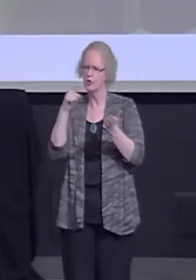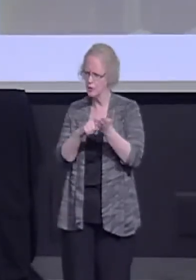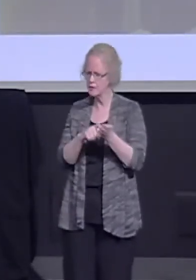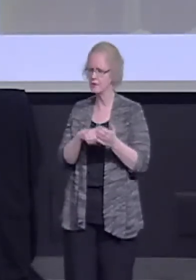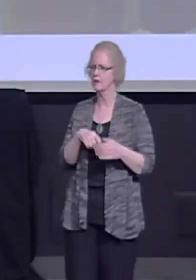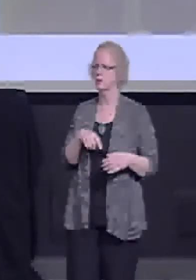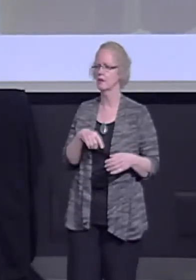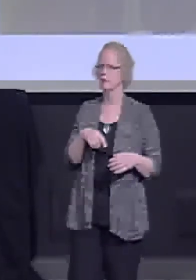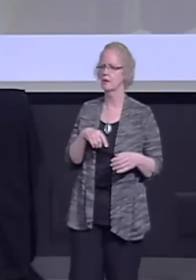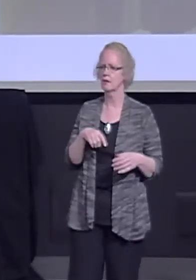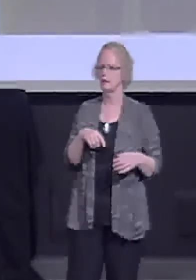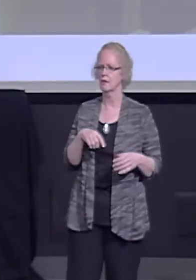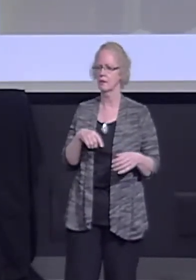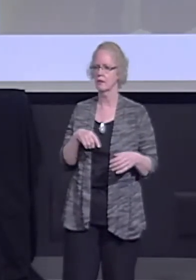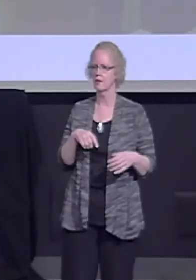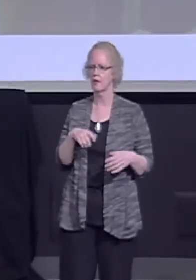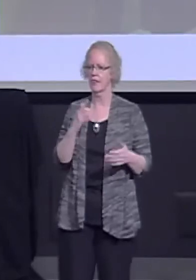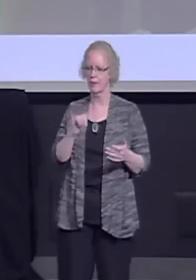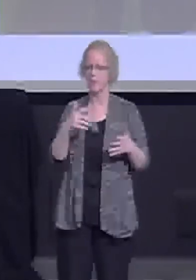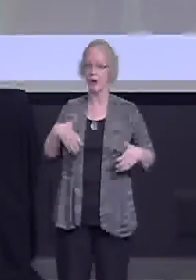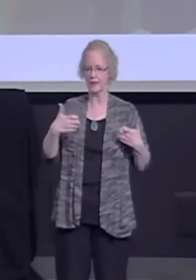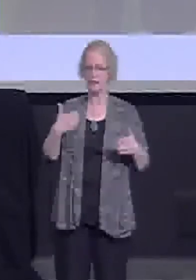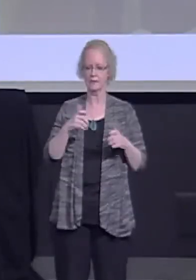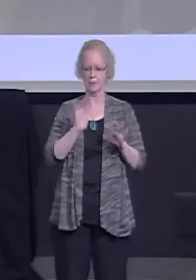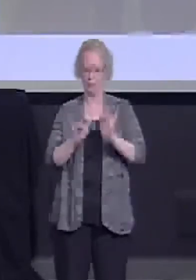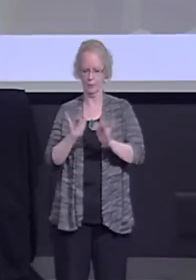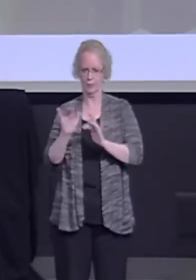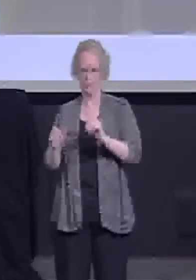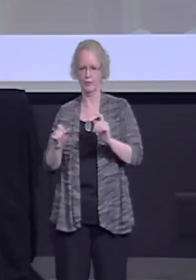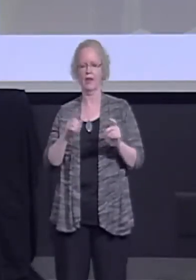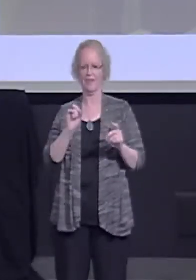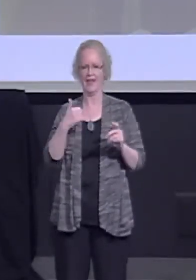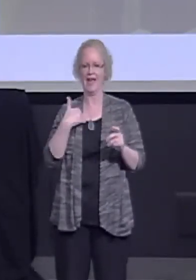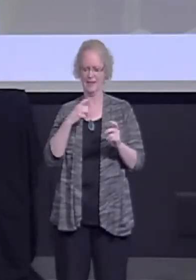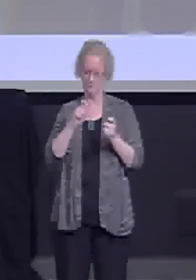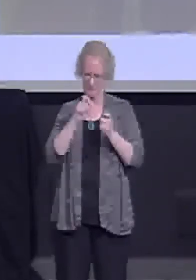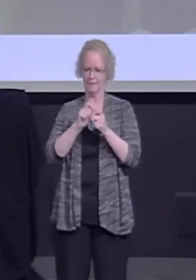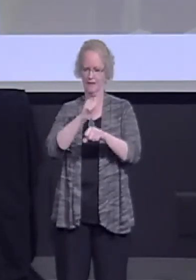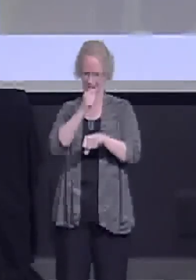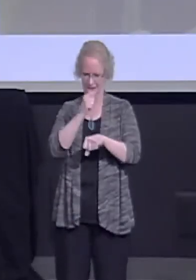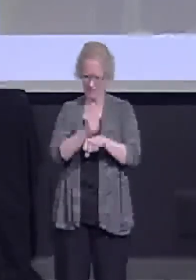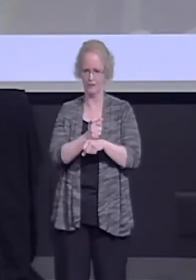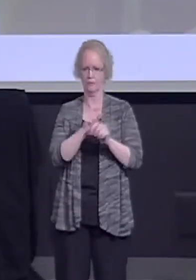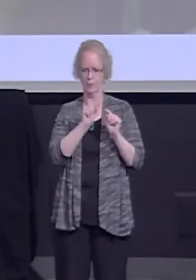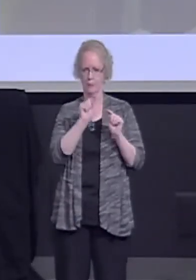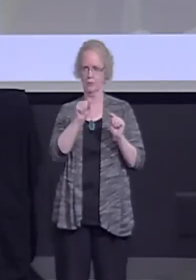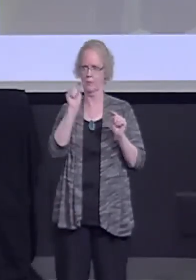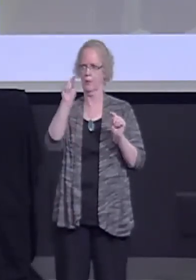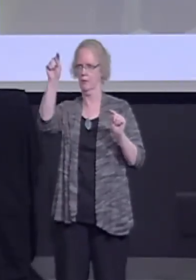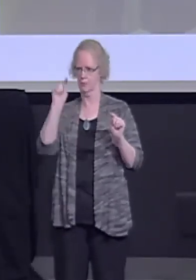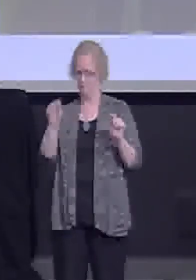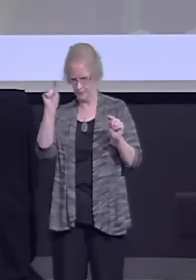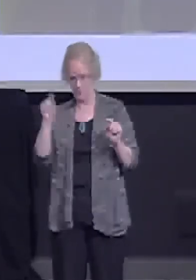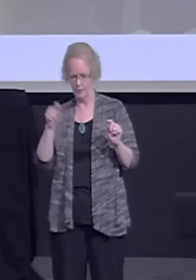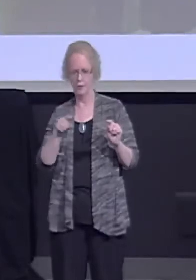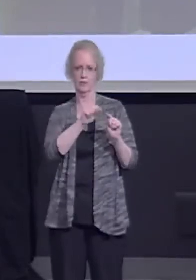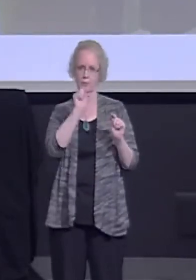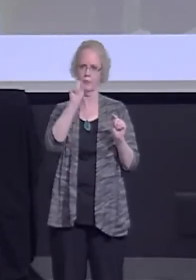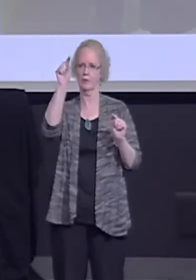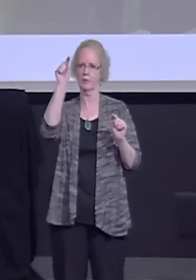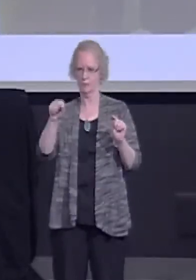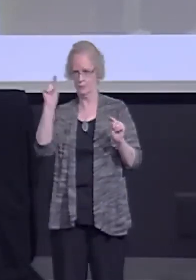they played the sequences in a very set rhythm. I mean, it was very scored. And my question was, were they taught